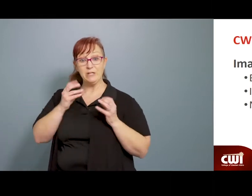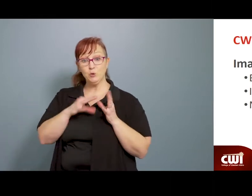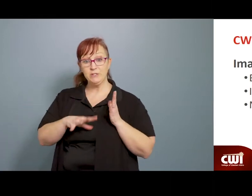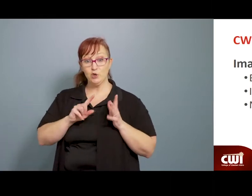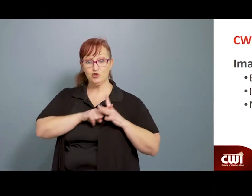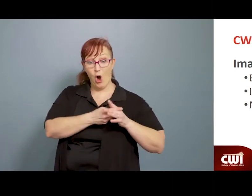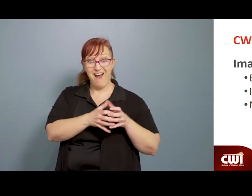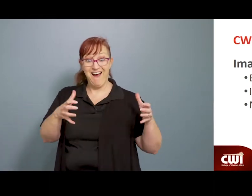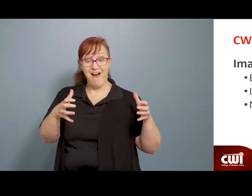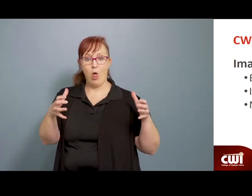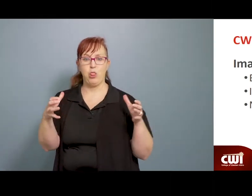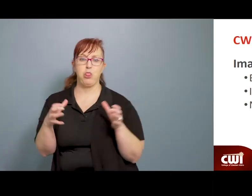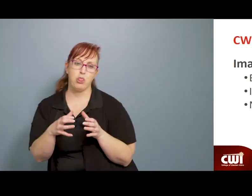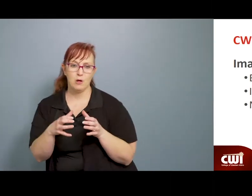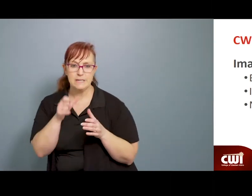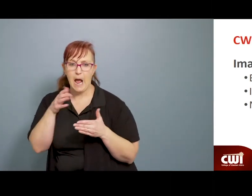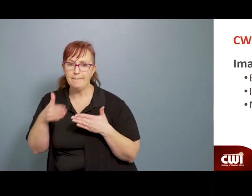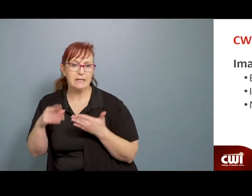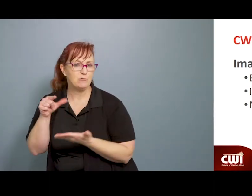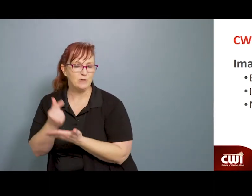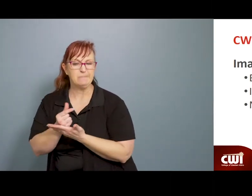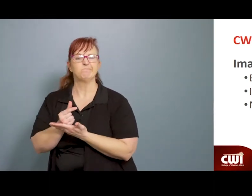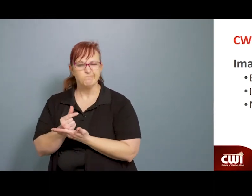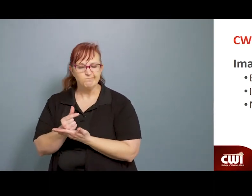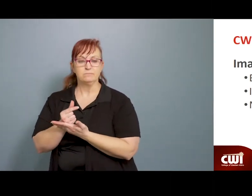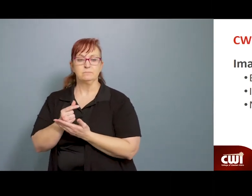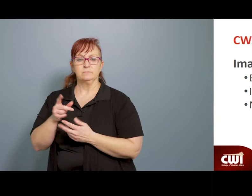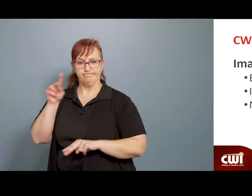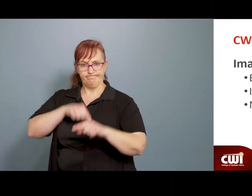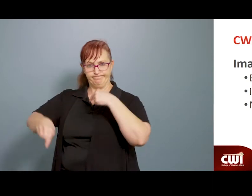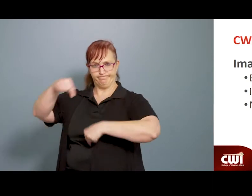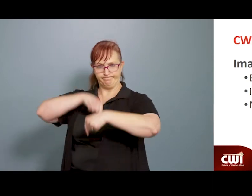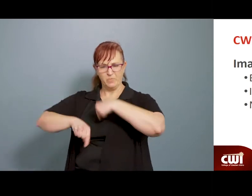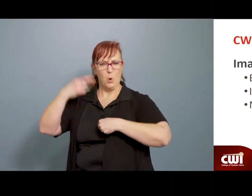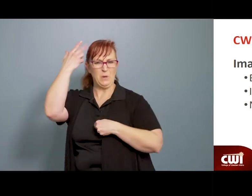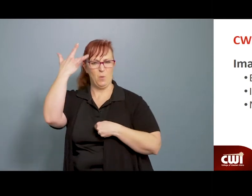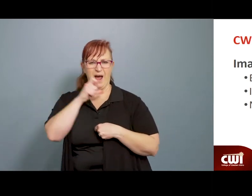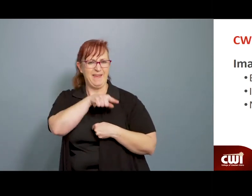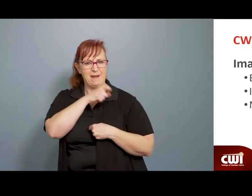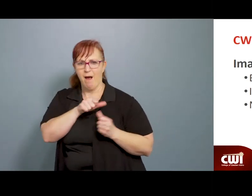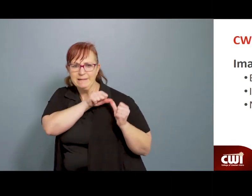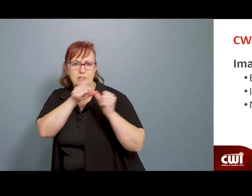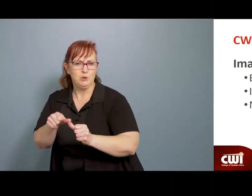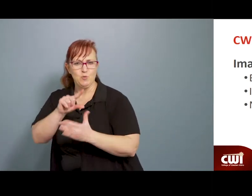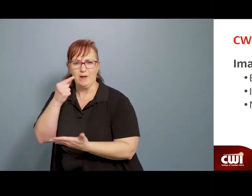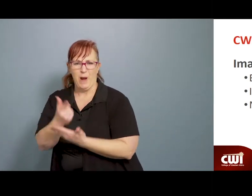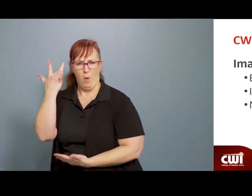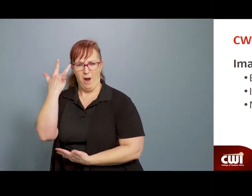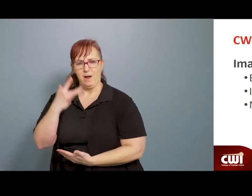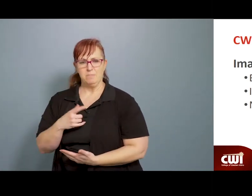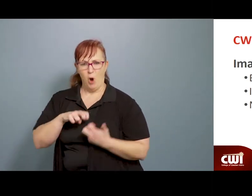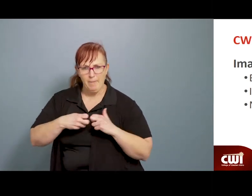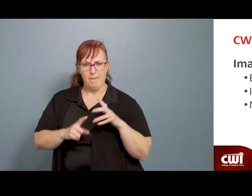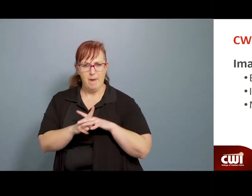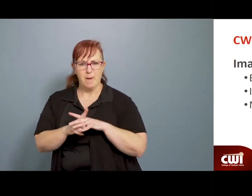didn't complete. And we can go back then and formulate, start looking at why didn't they, and come up with solutions for that.